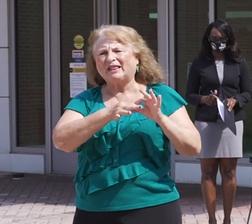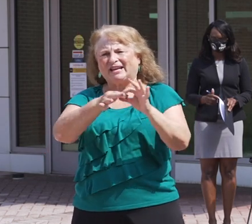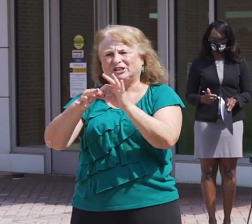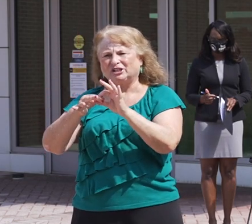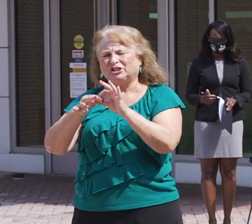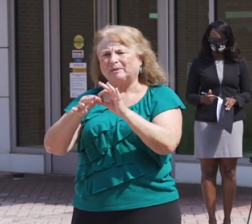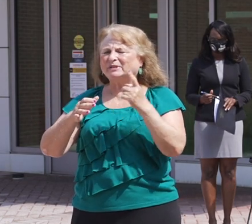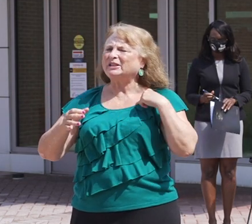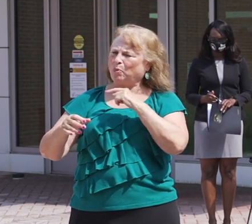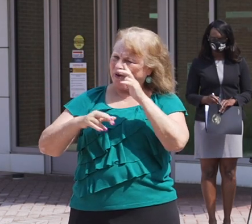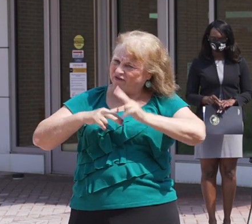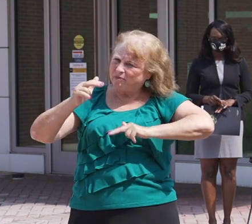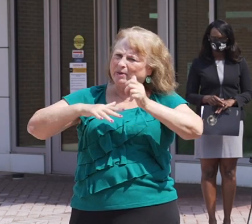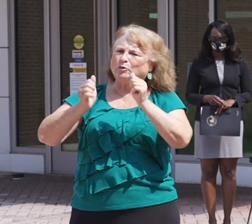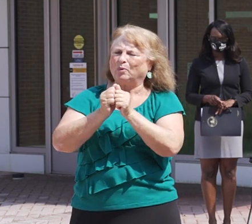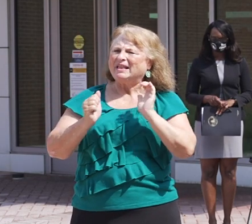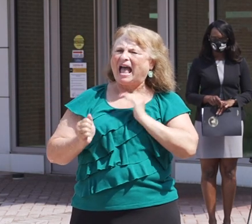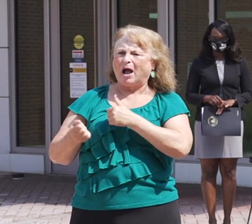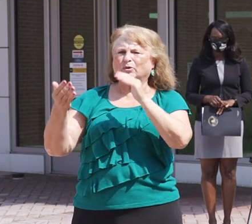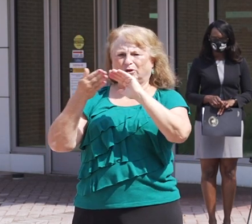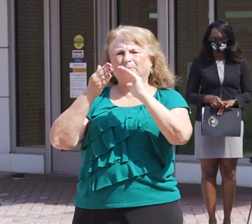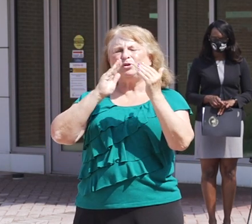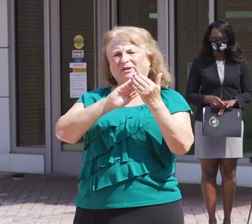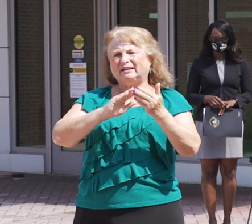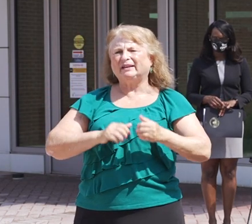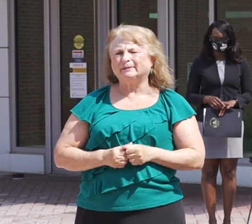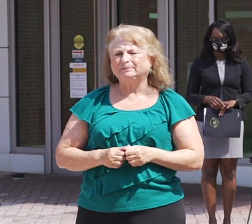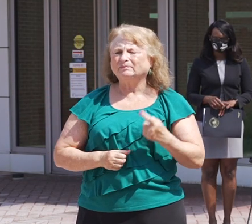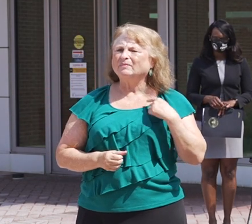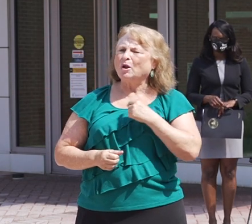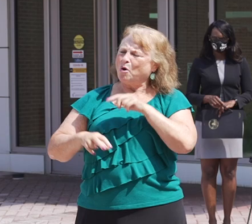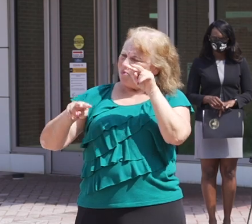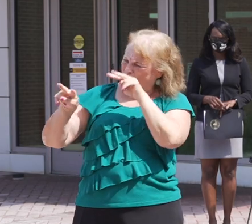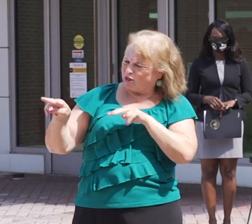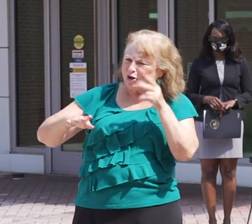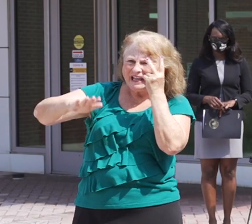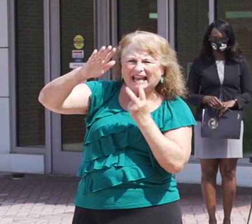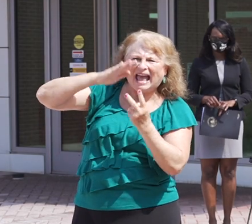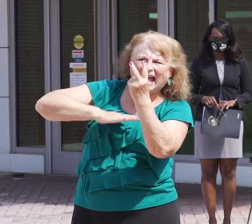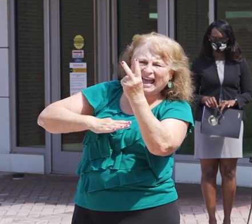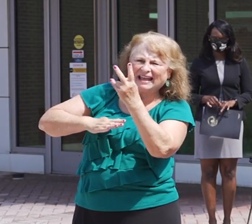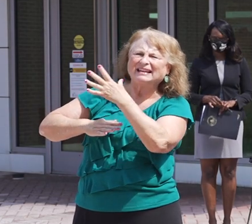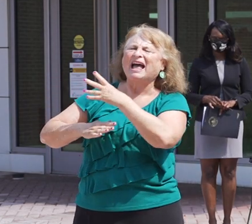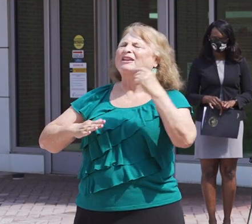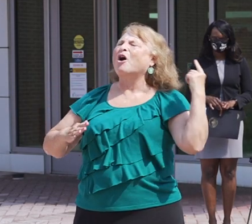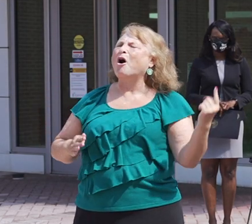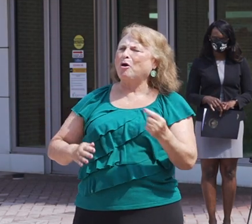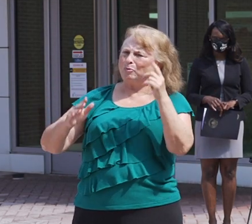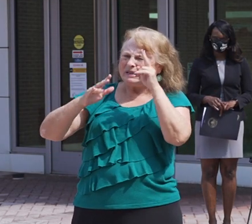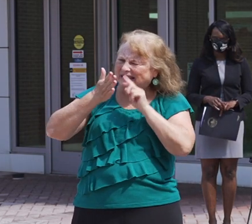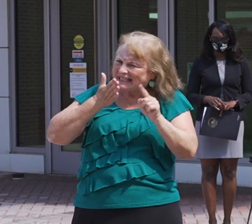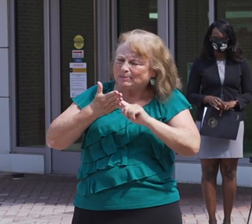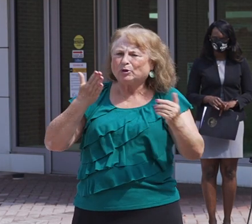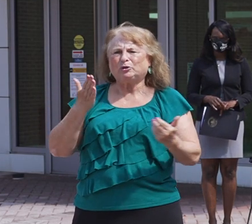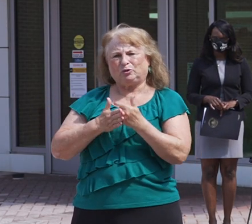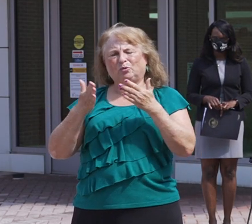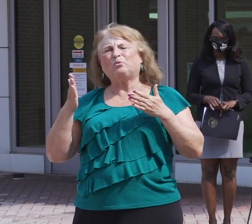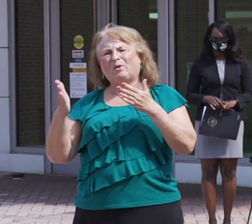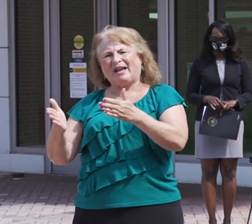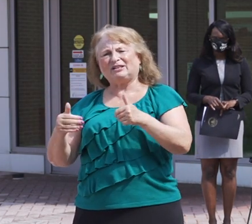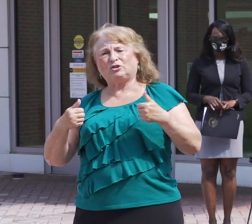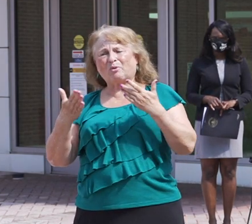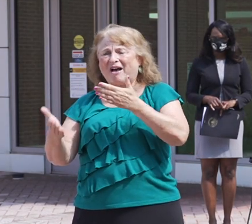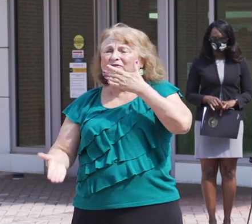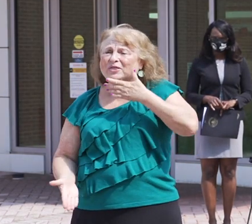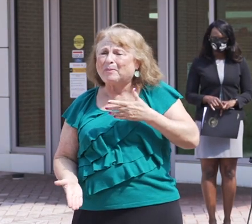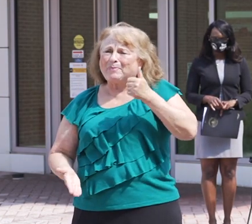relationships we have built with our community. We are looking ahead and always exploring new ways to offer